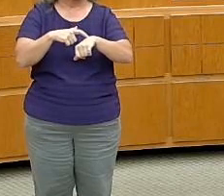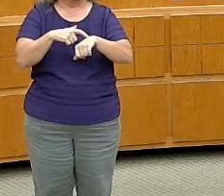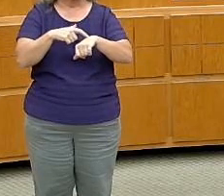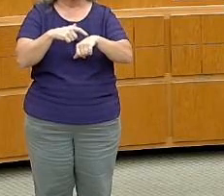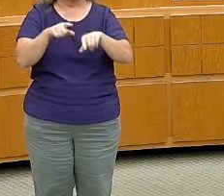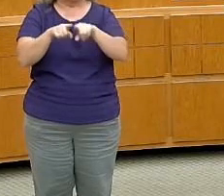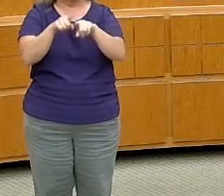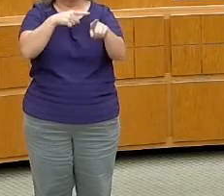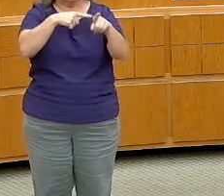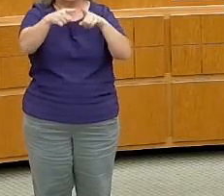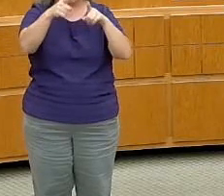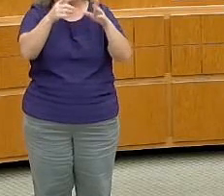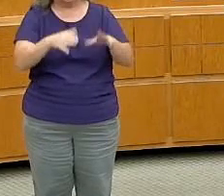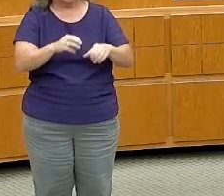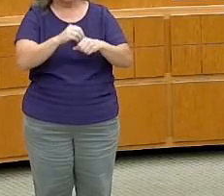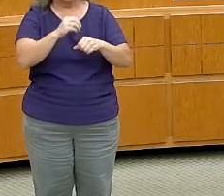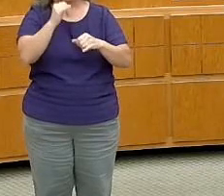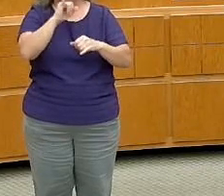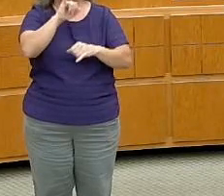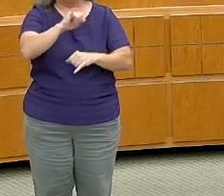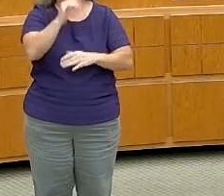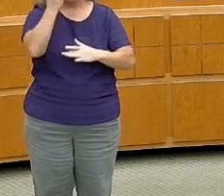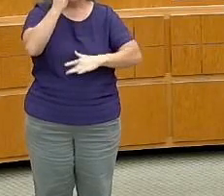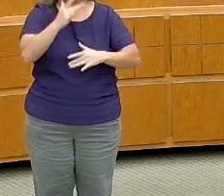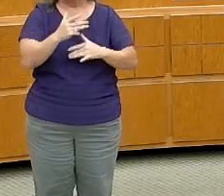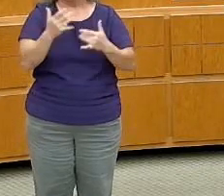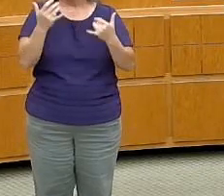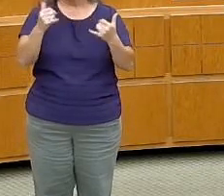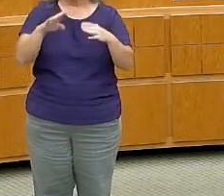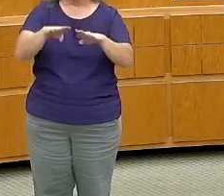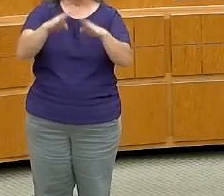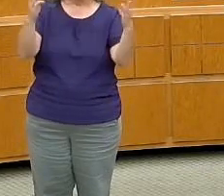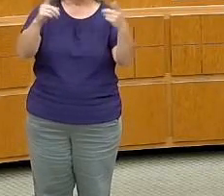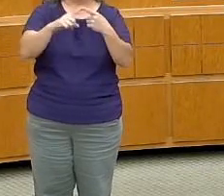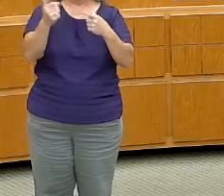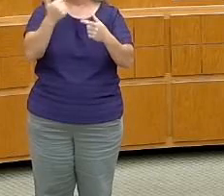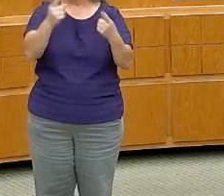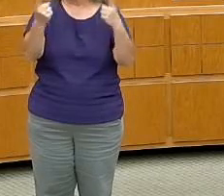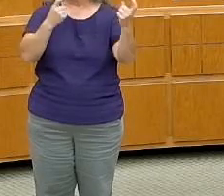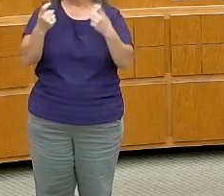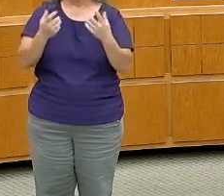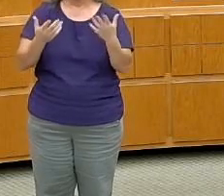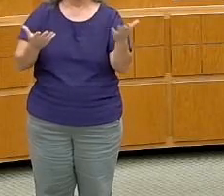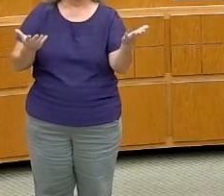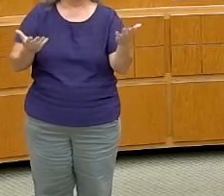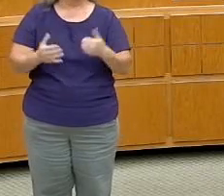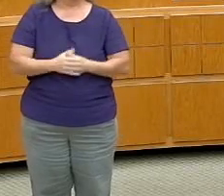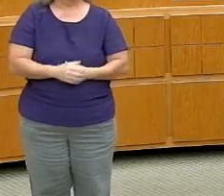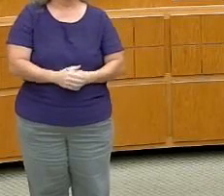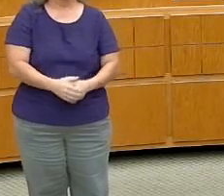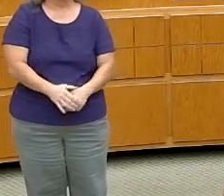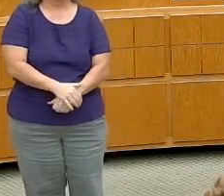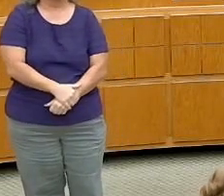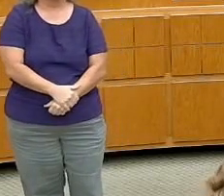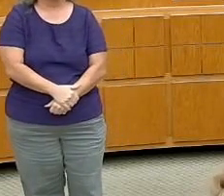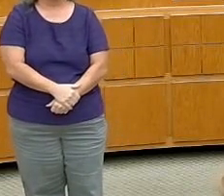in infectious disease control. So with that, we'll take any questions from any one of us that presented today.